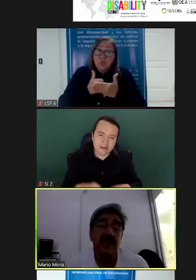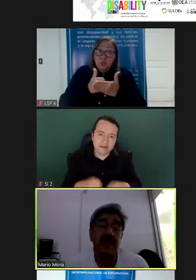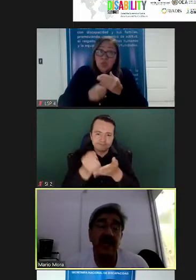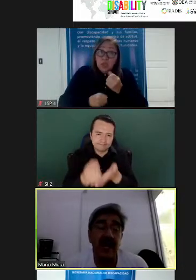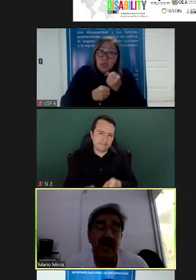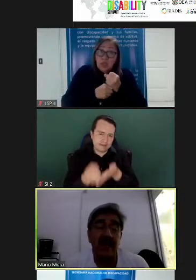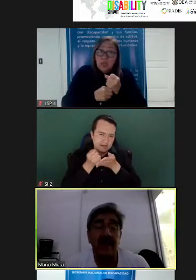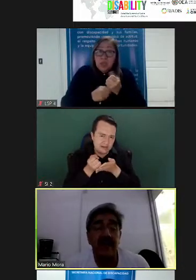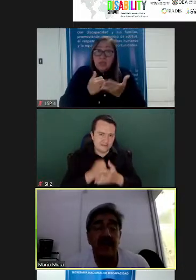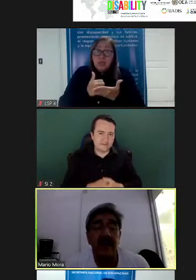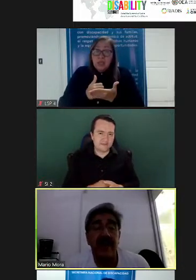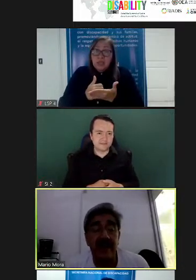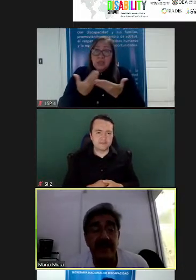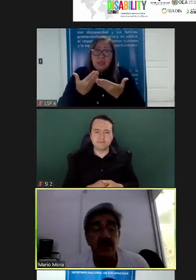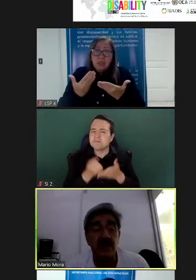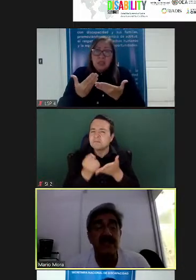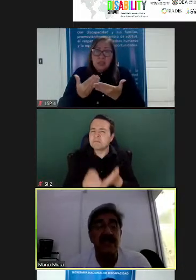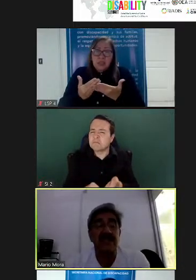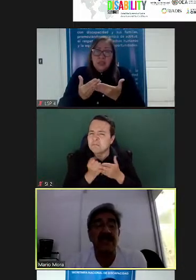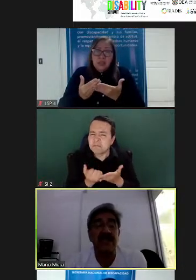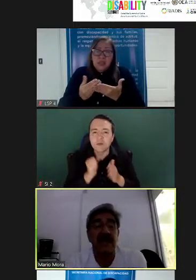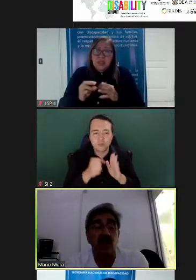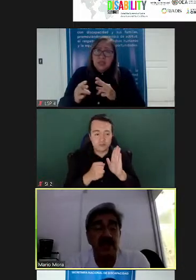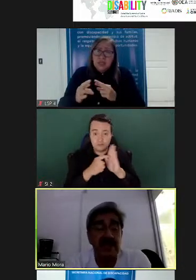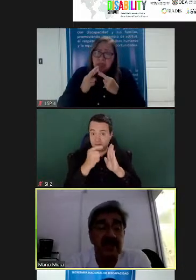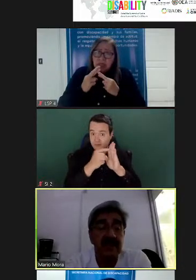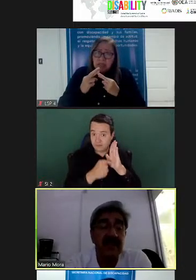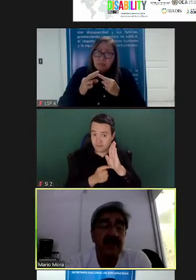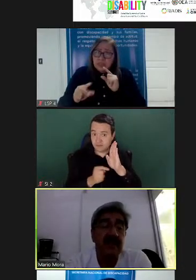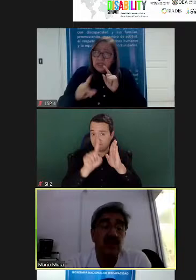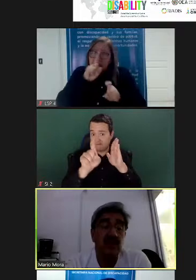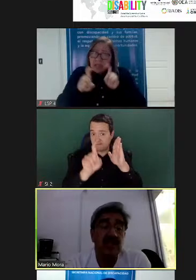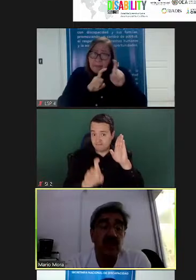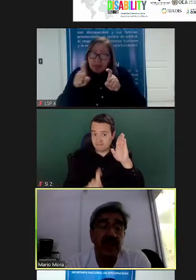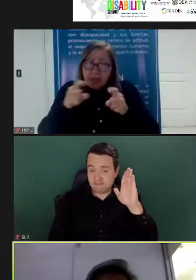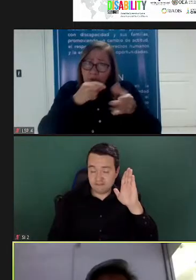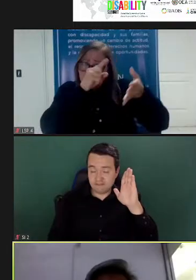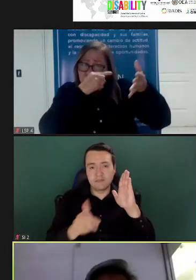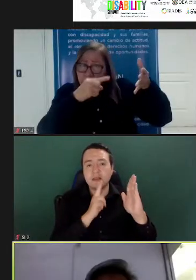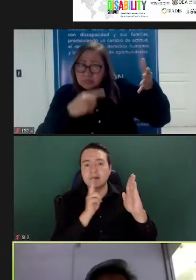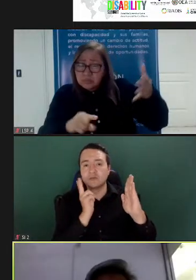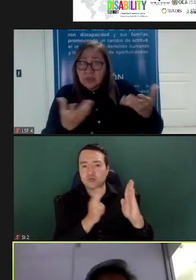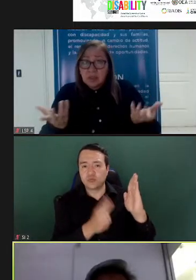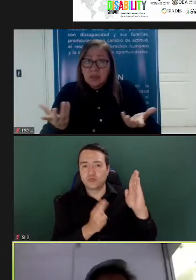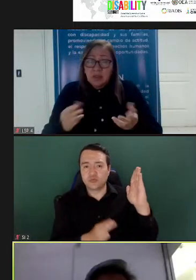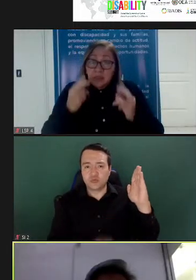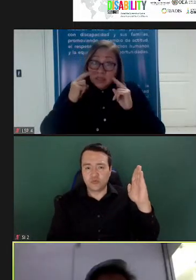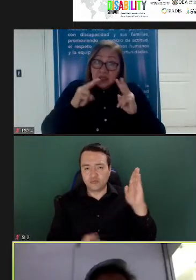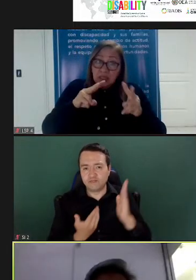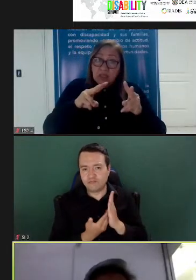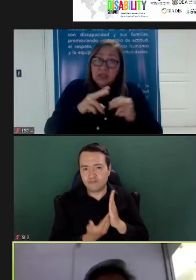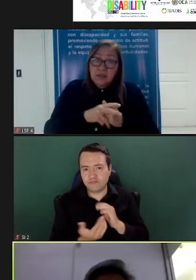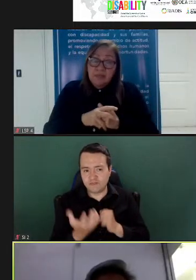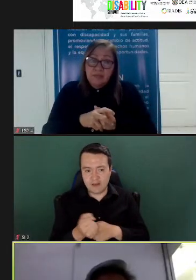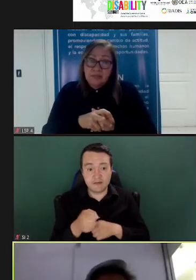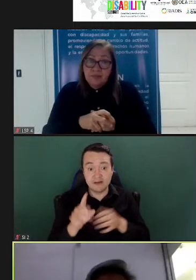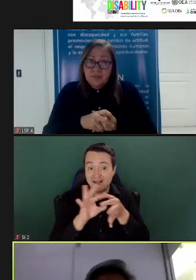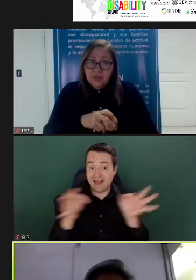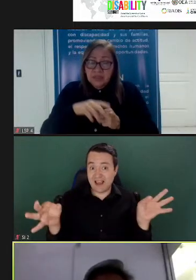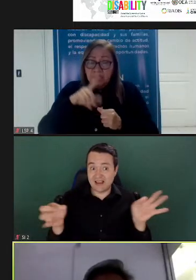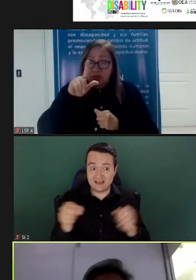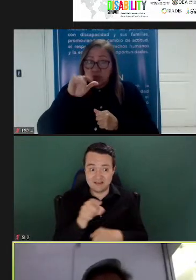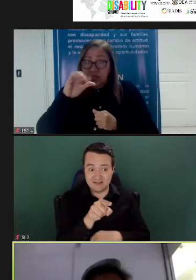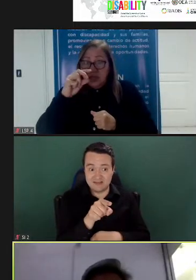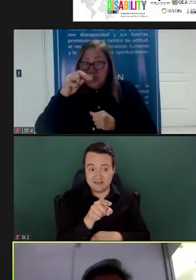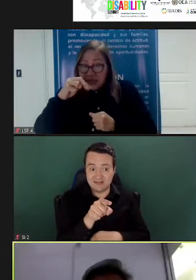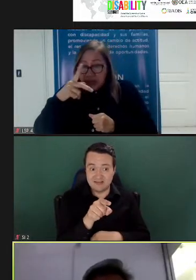so that they can help us on the development of this survey as you can see here we